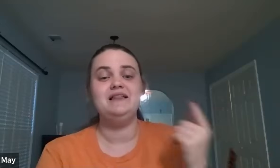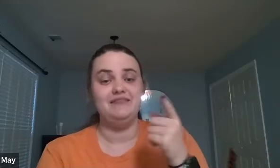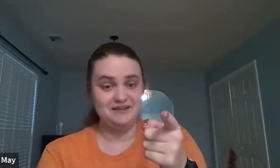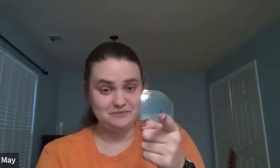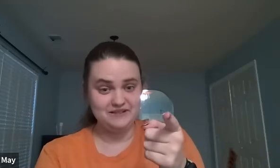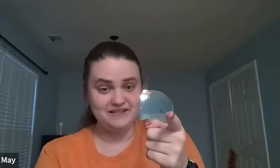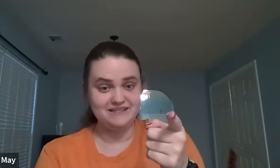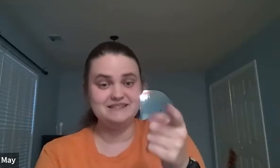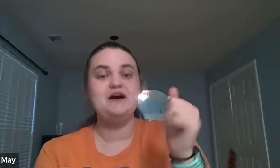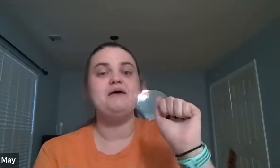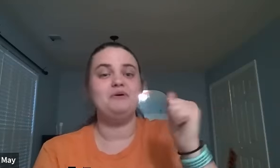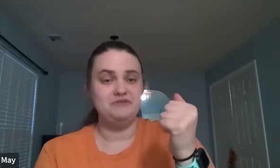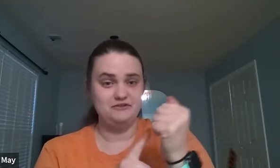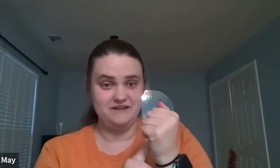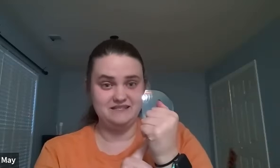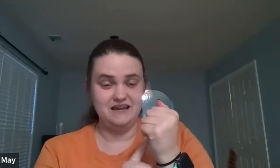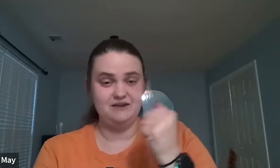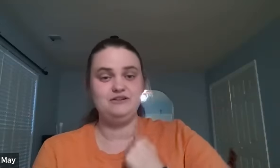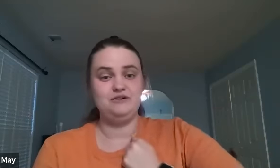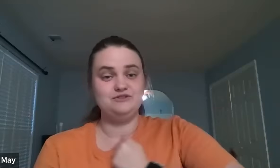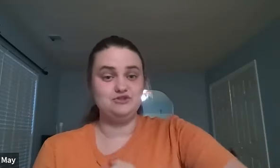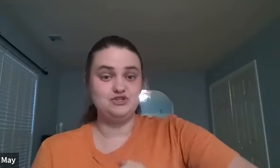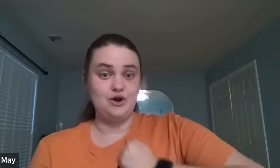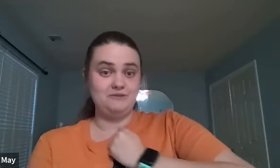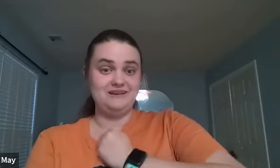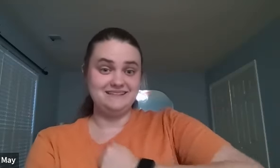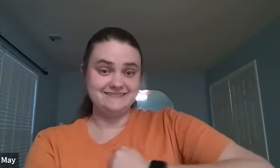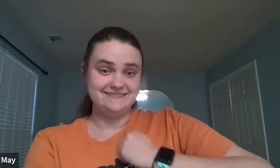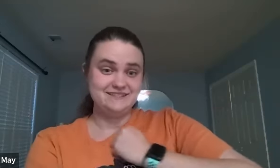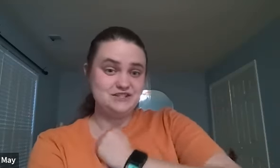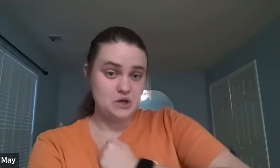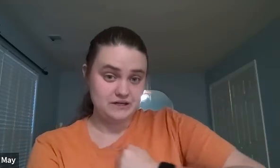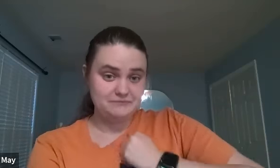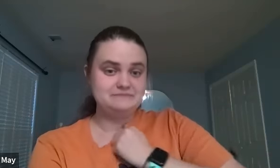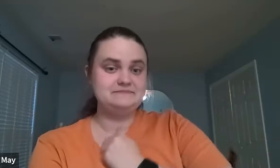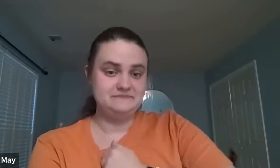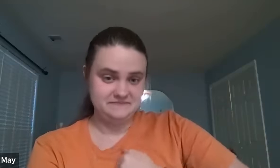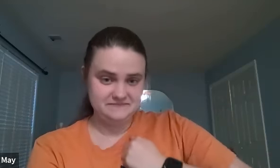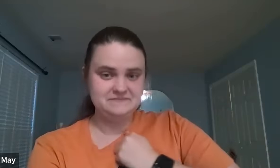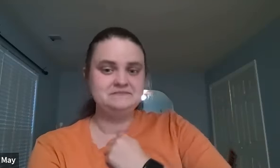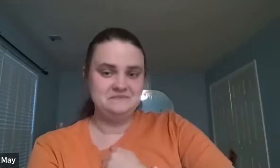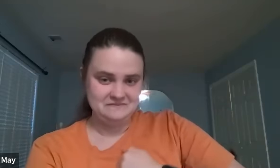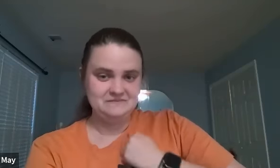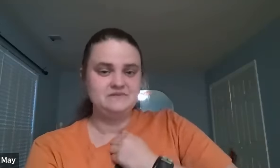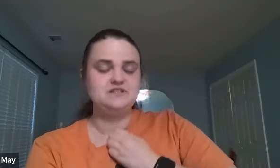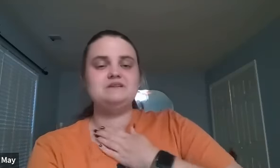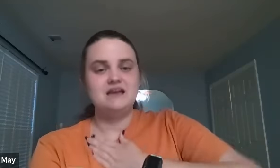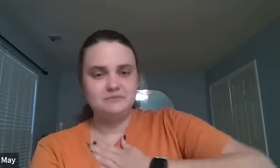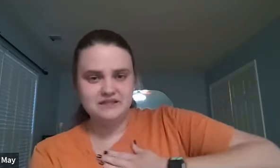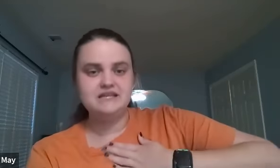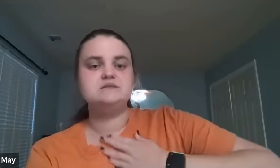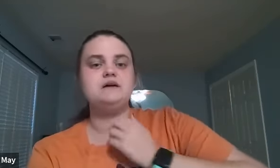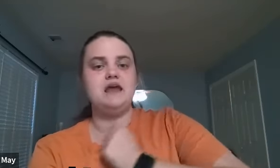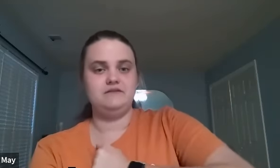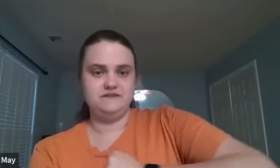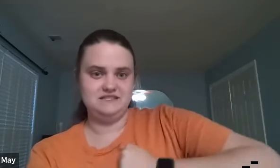like your please, but with your fist now closed. So sorry, sorry. So it's like please, but now the fist is